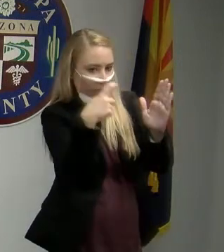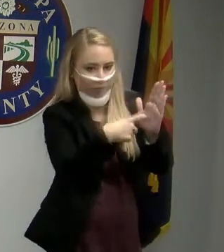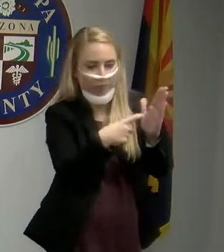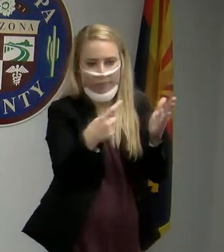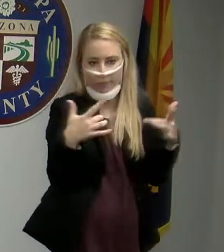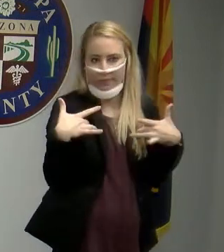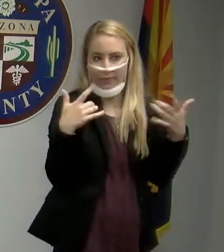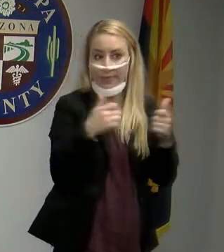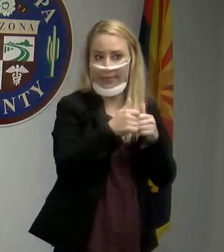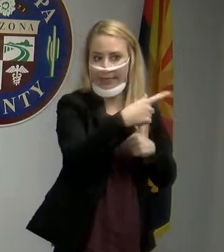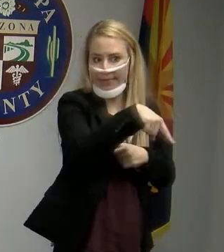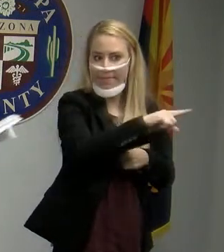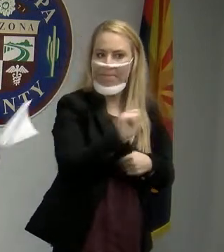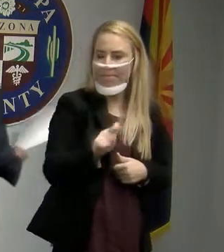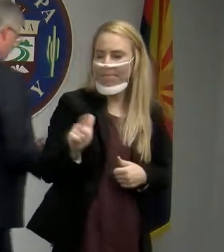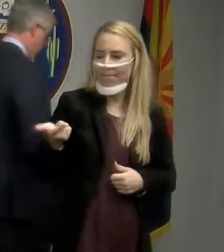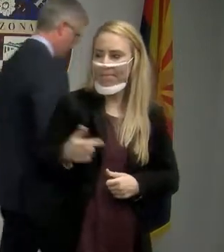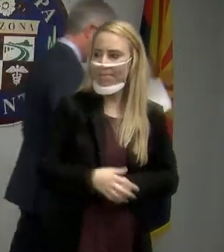partners.